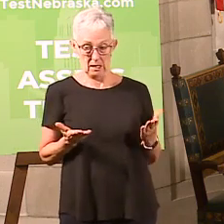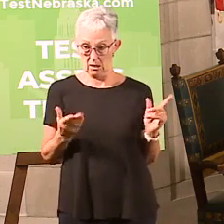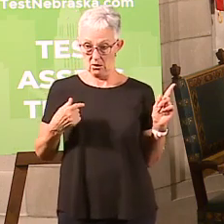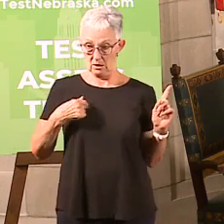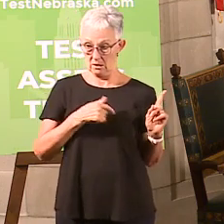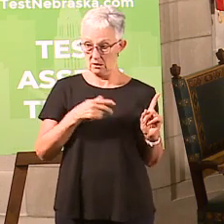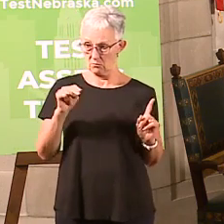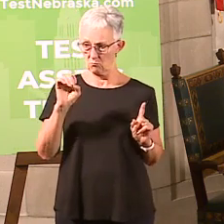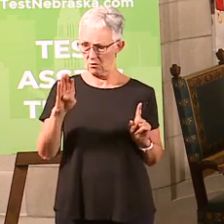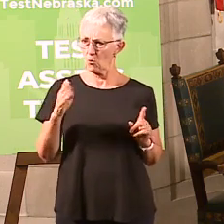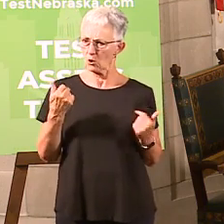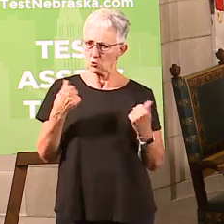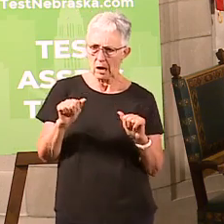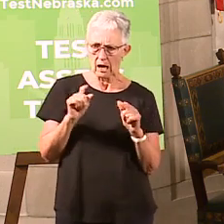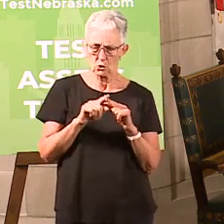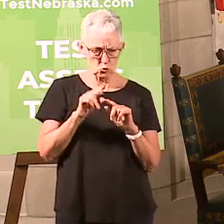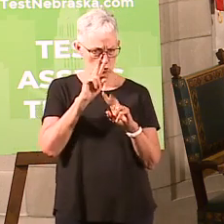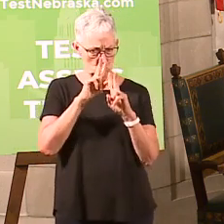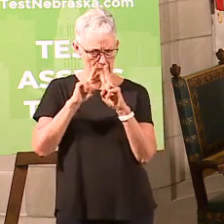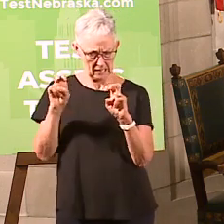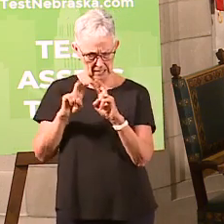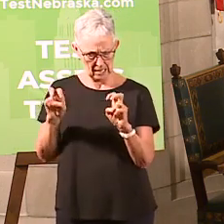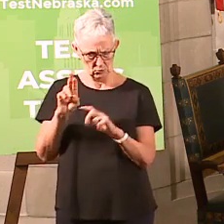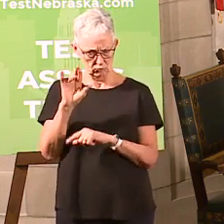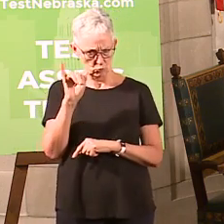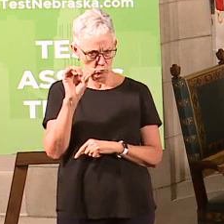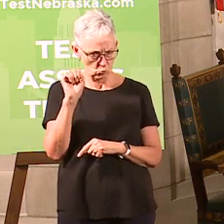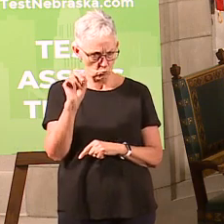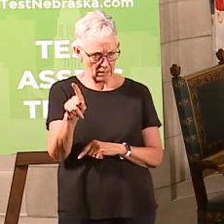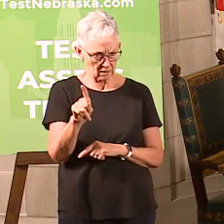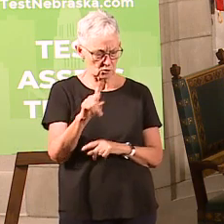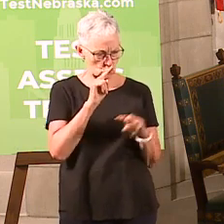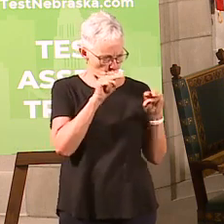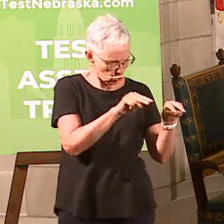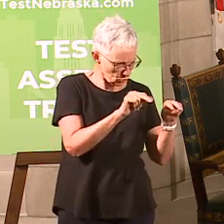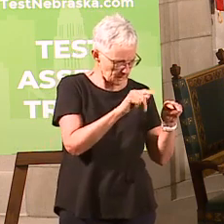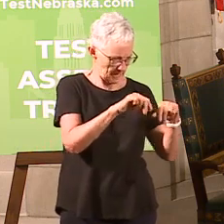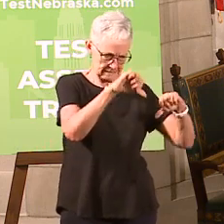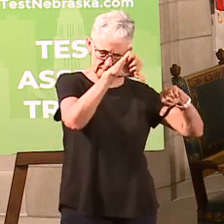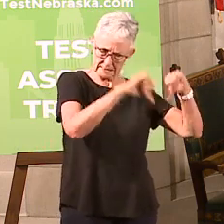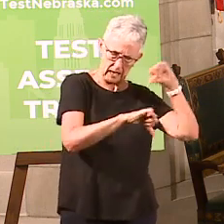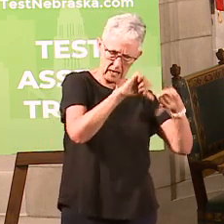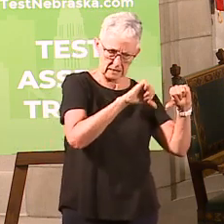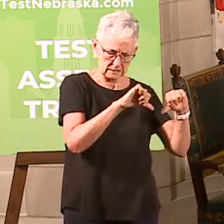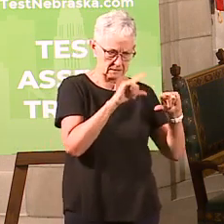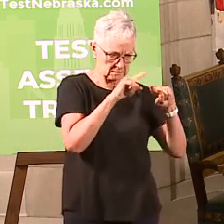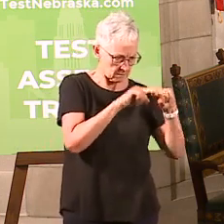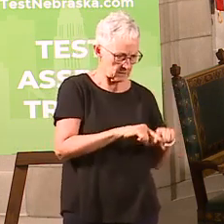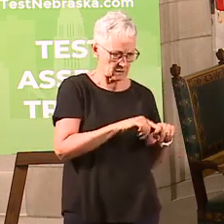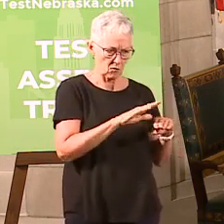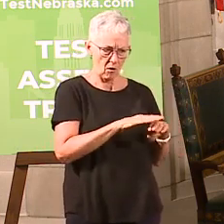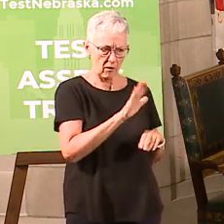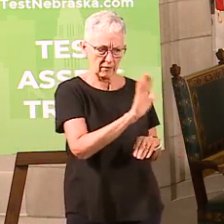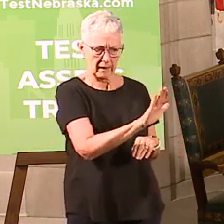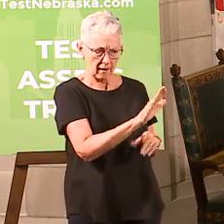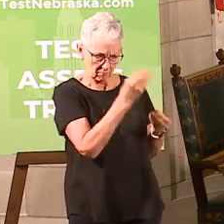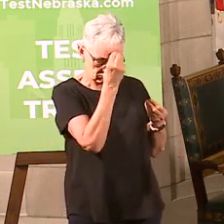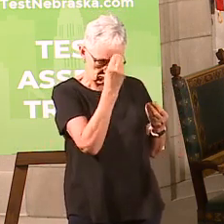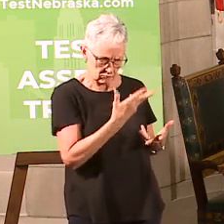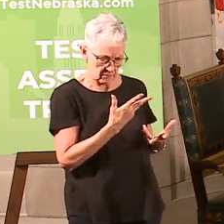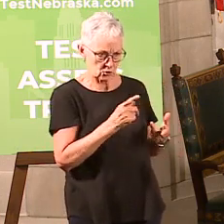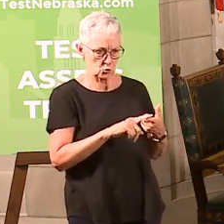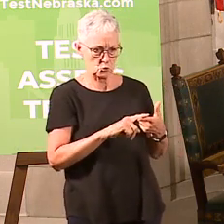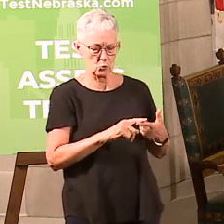it and do everything we can based on science, technology, procedures that we can follow to minimize any